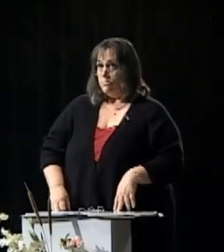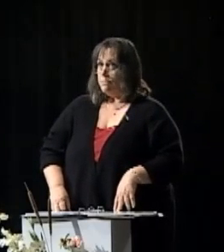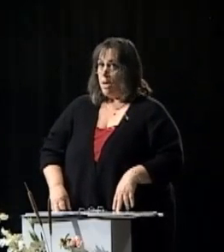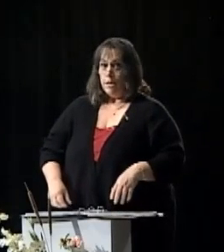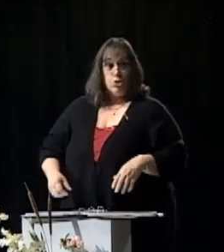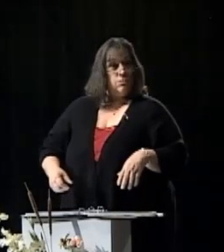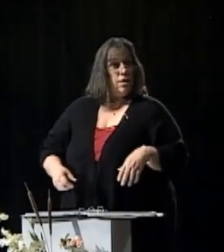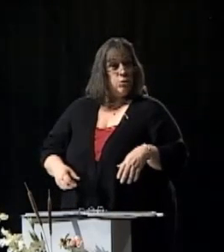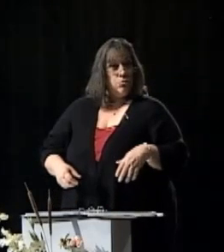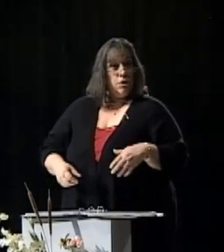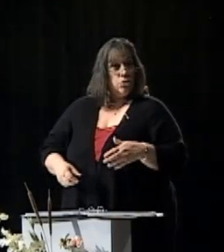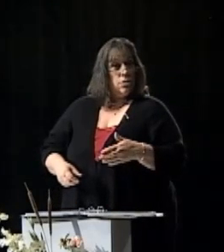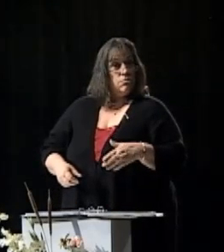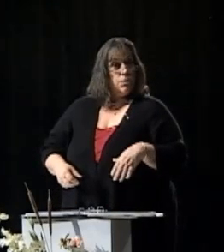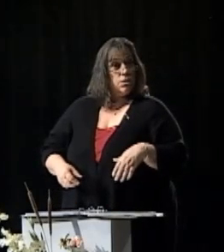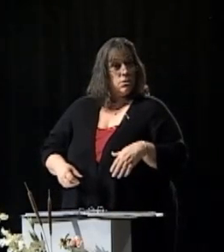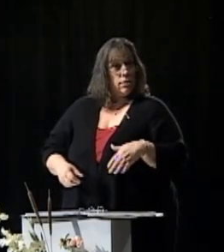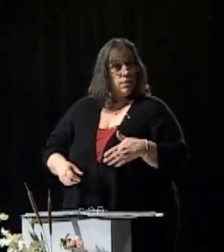I should mention him because he'll get upset.